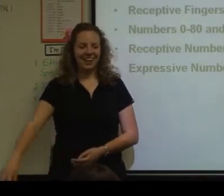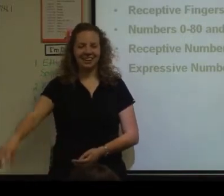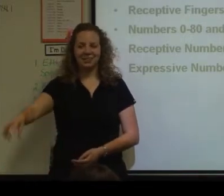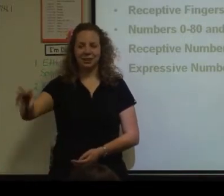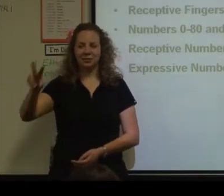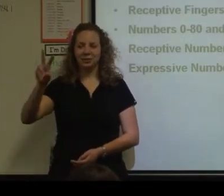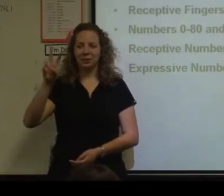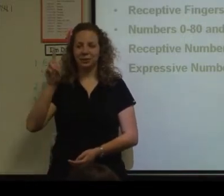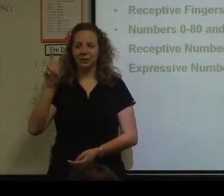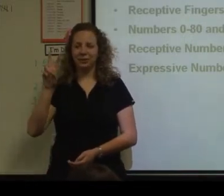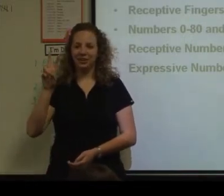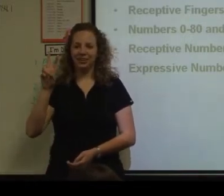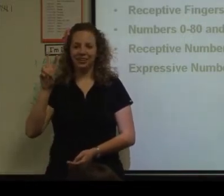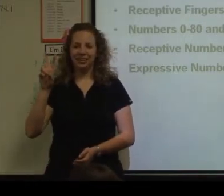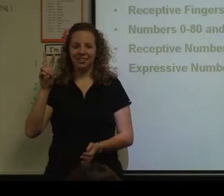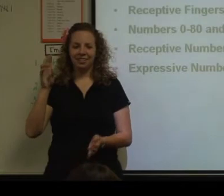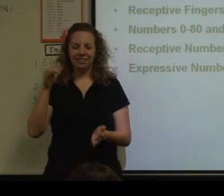Okay, so